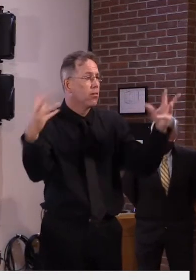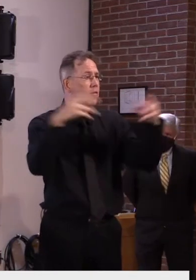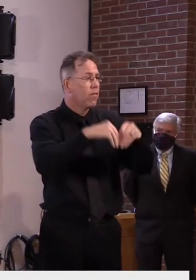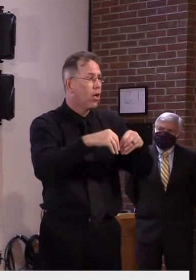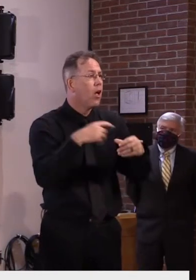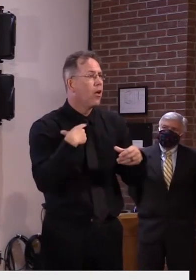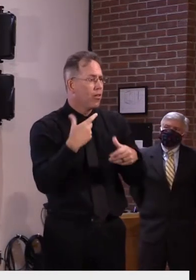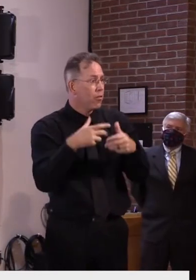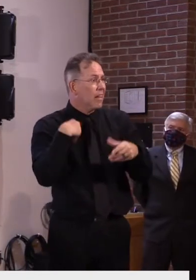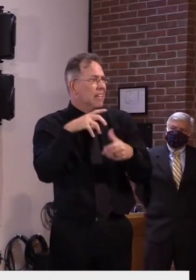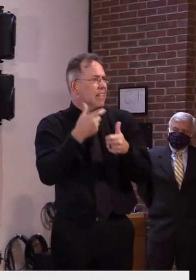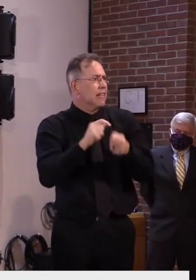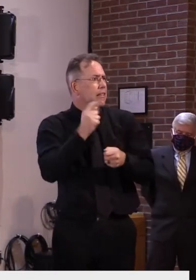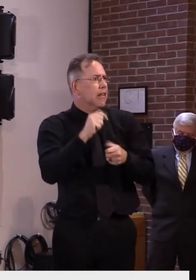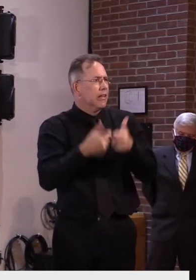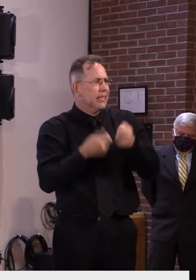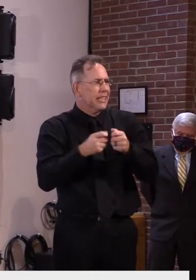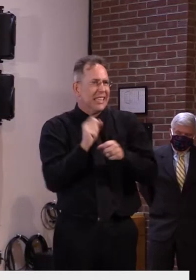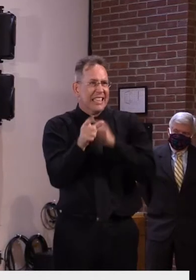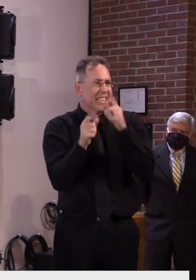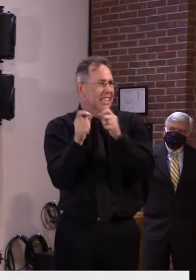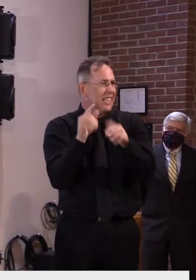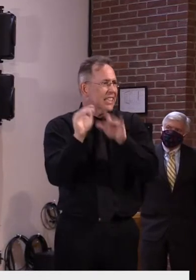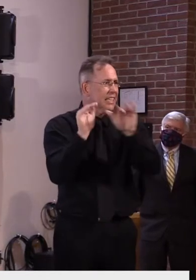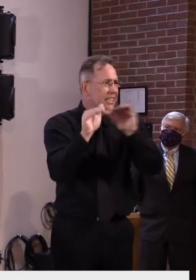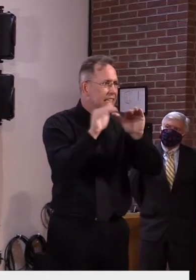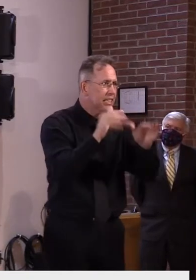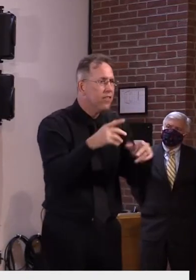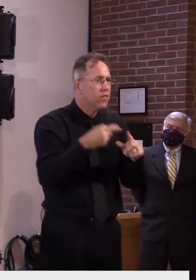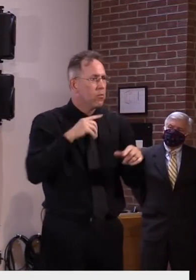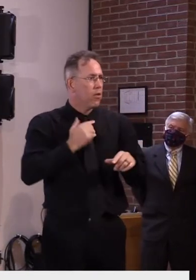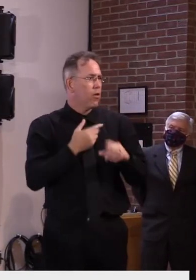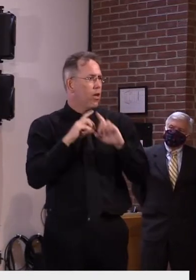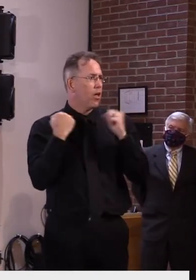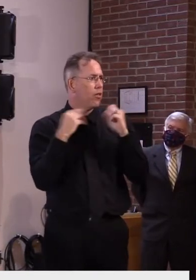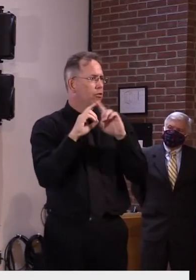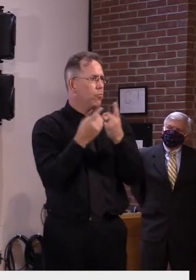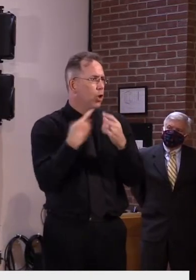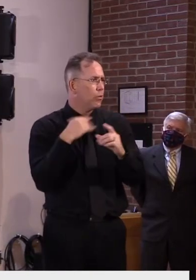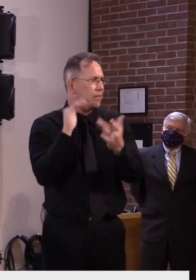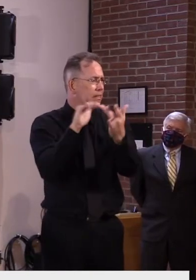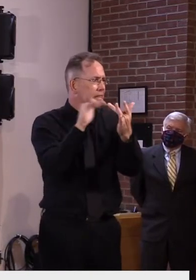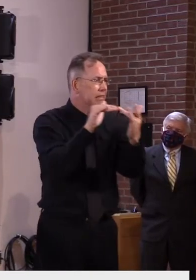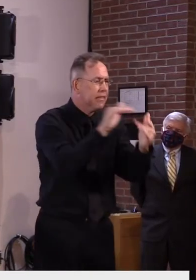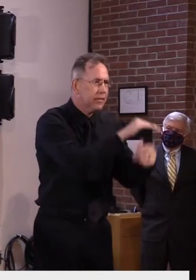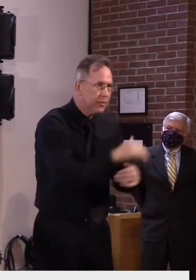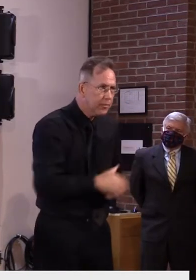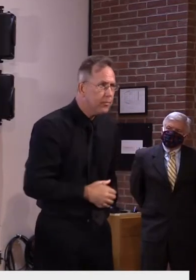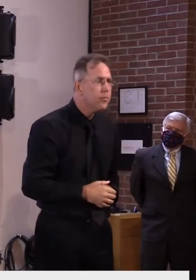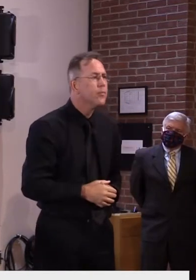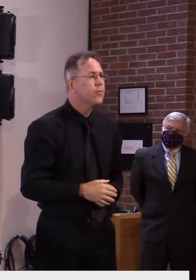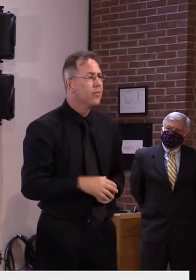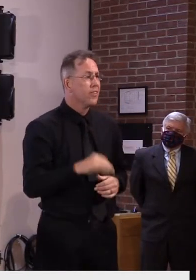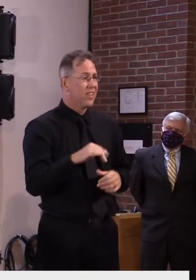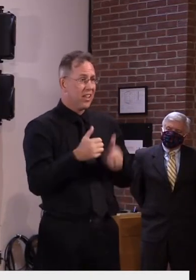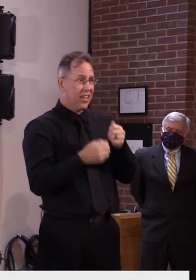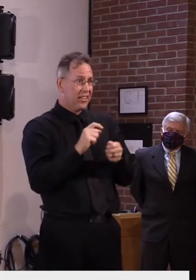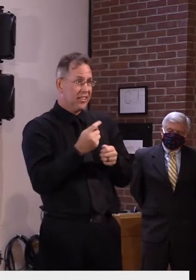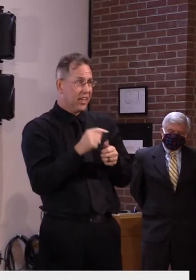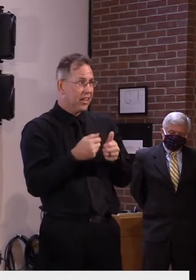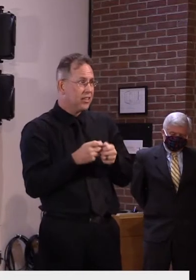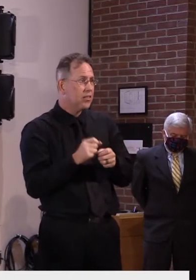health information and guidance. That's a tool that we use regularly in outbreak